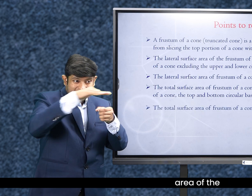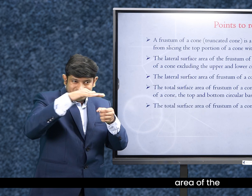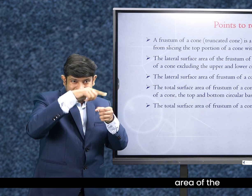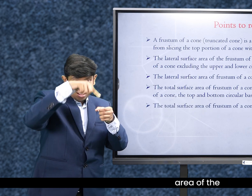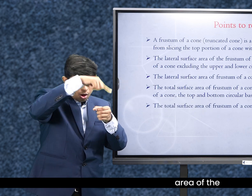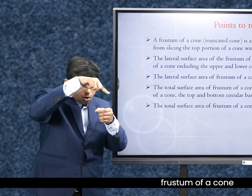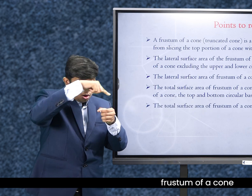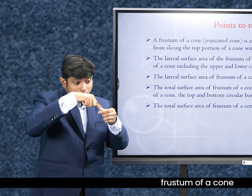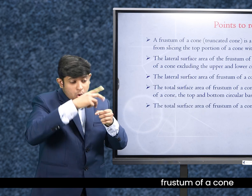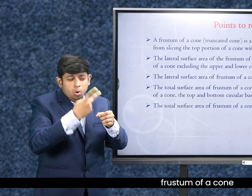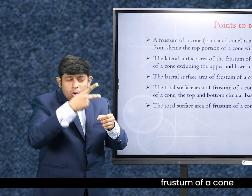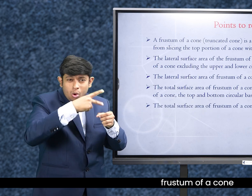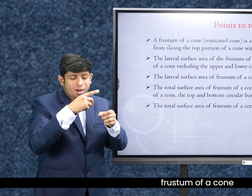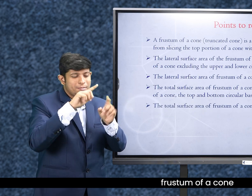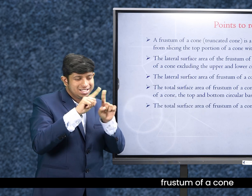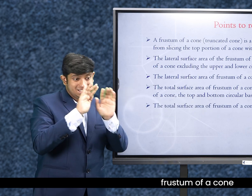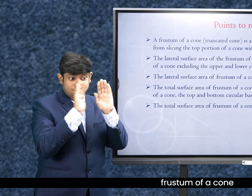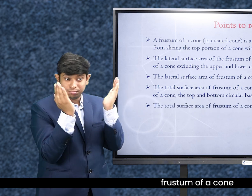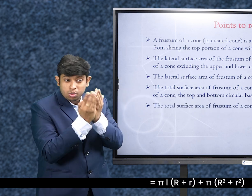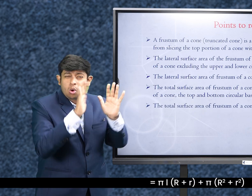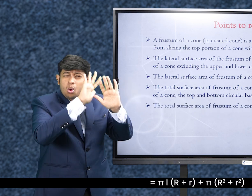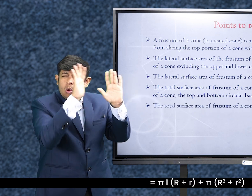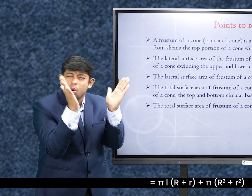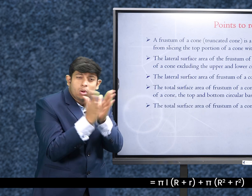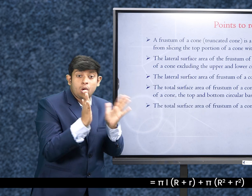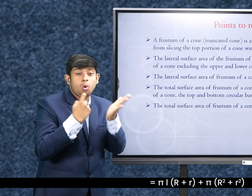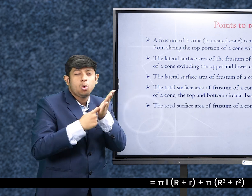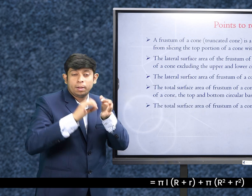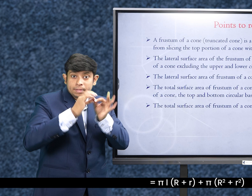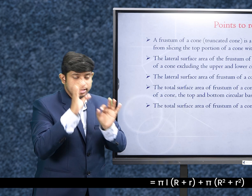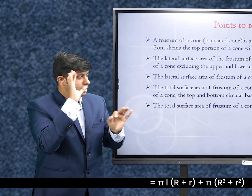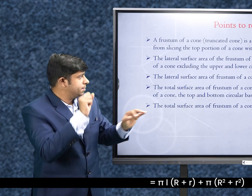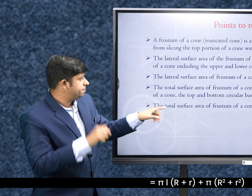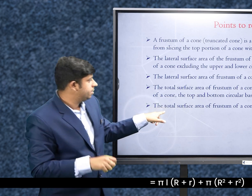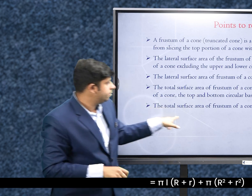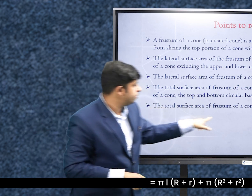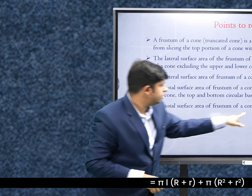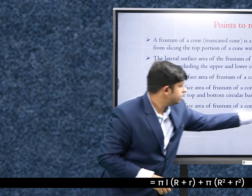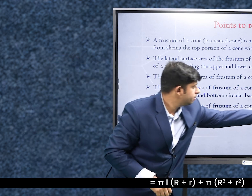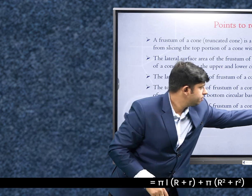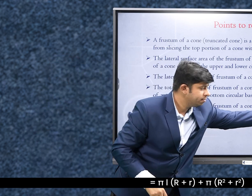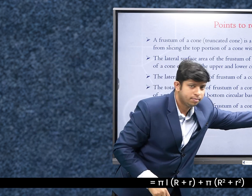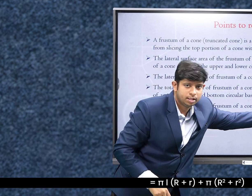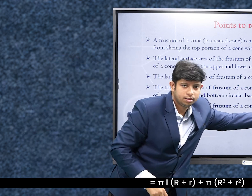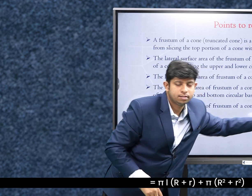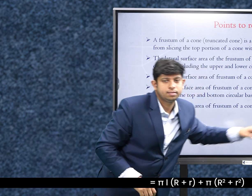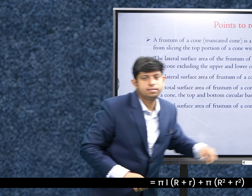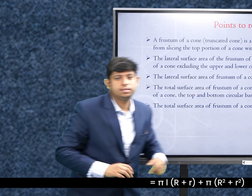area of the frustum of a cone is equal to pi L into capital R plus small r plus pi into capital R